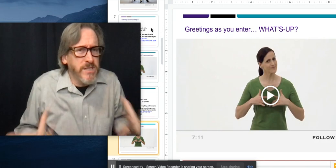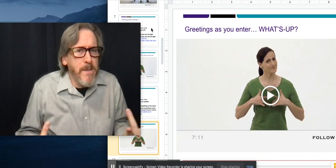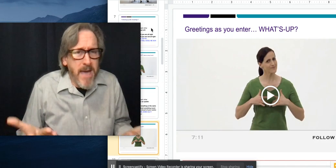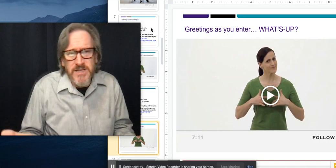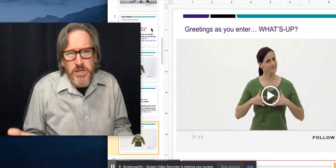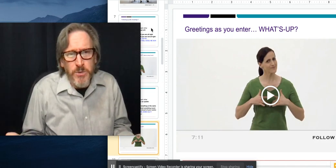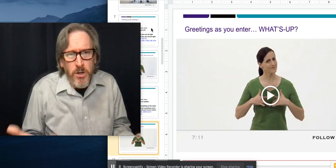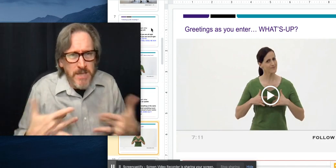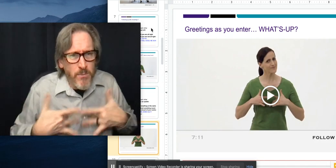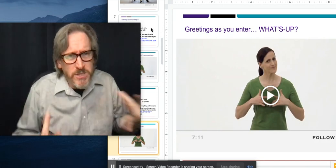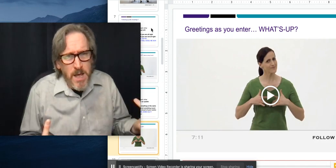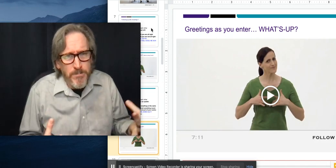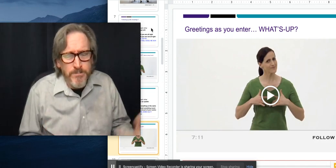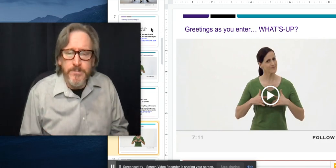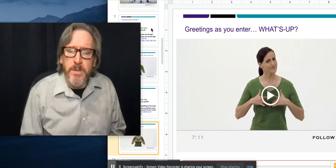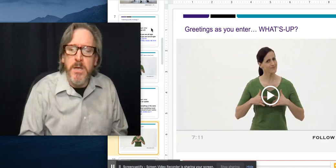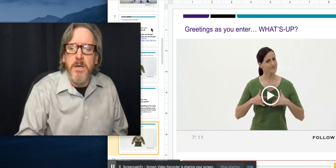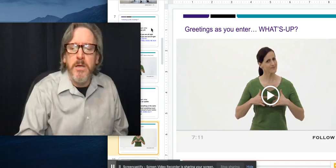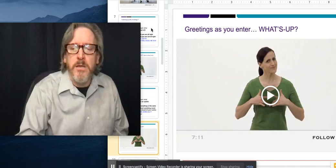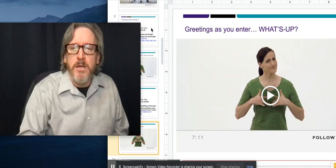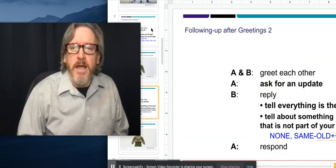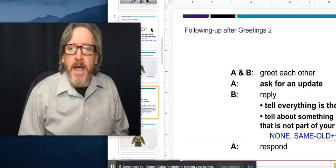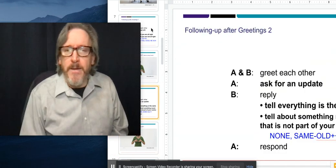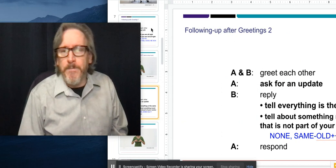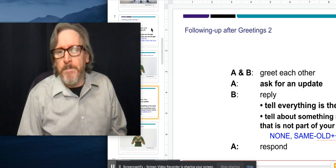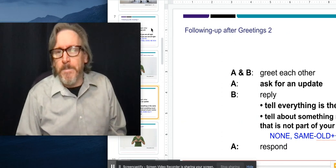up? What's up? I haven't seen you in a long time. What's up?